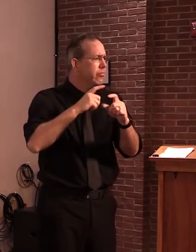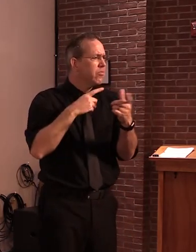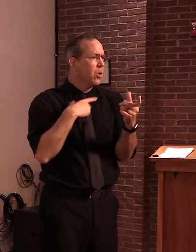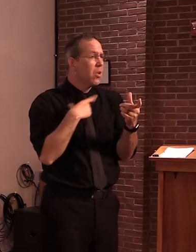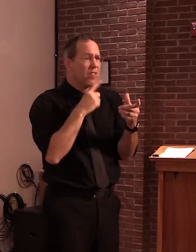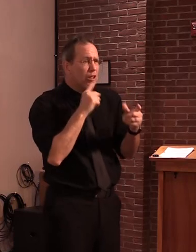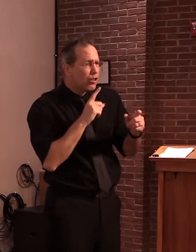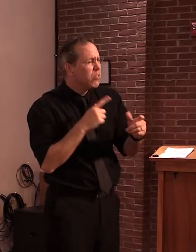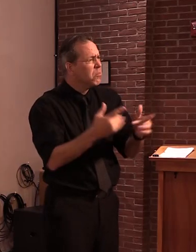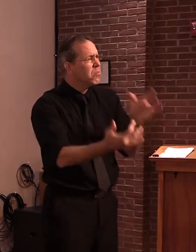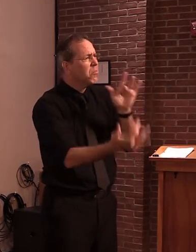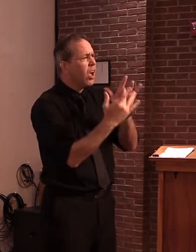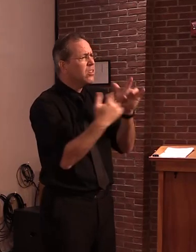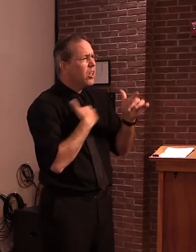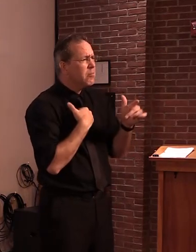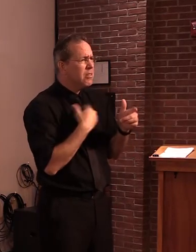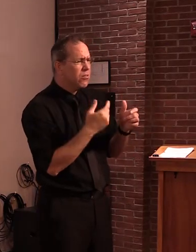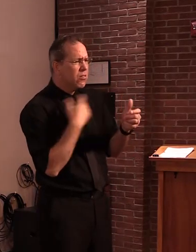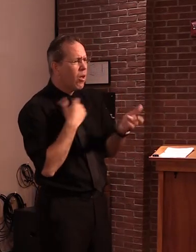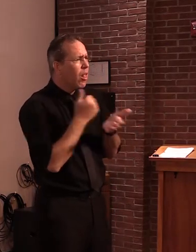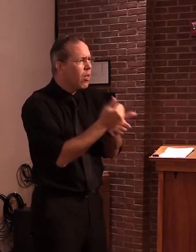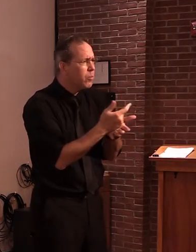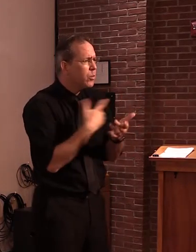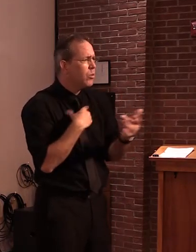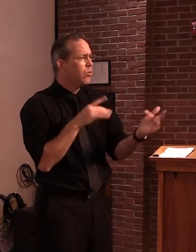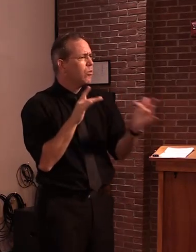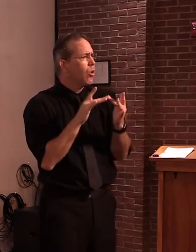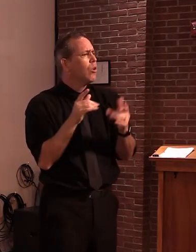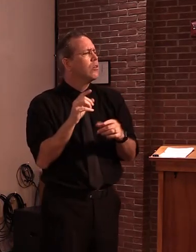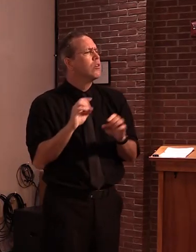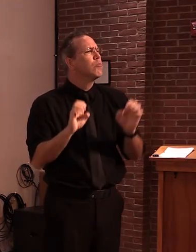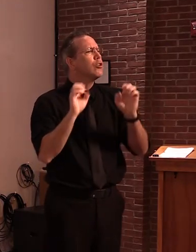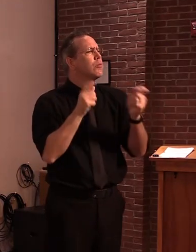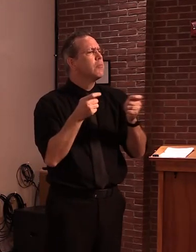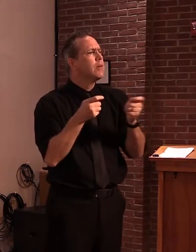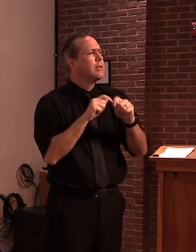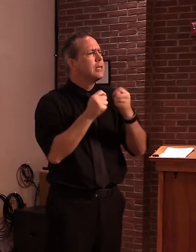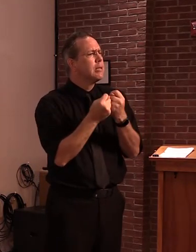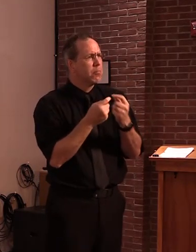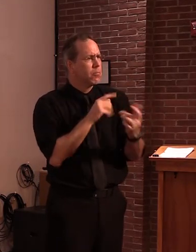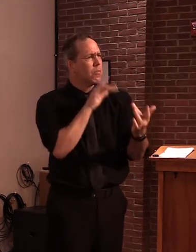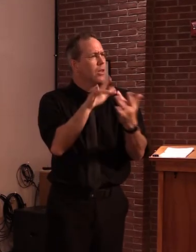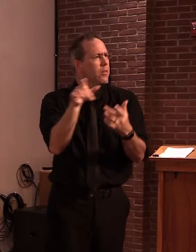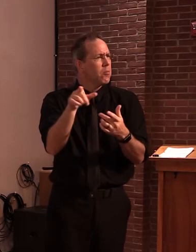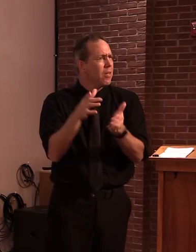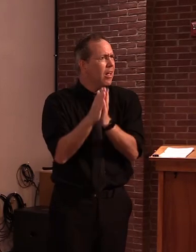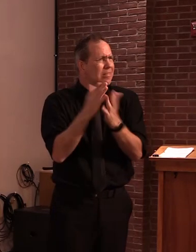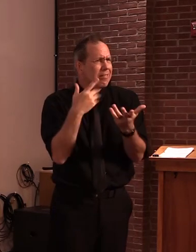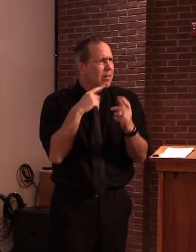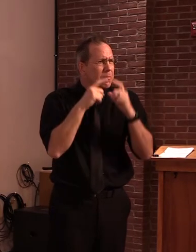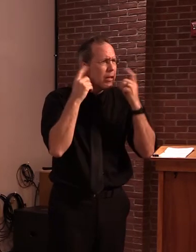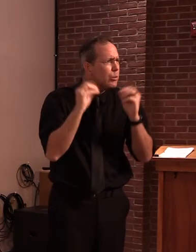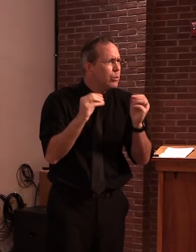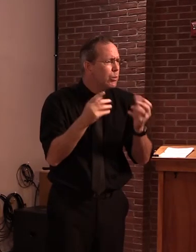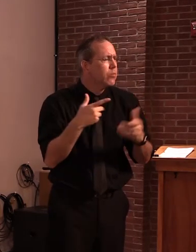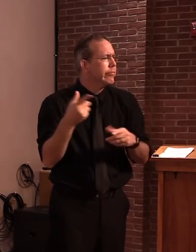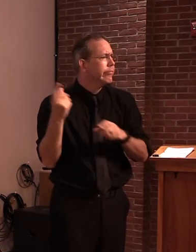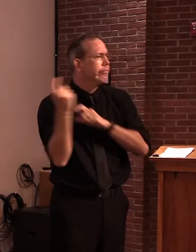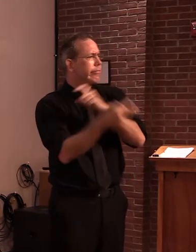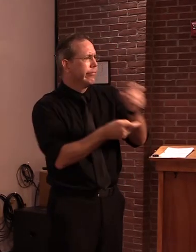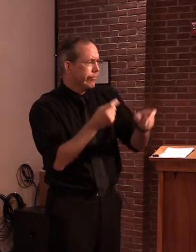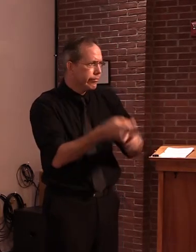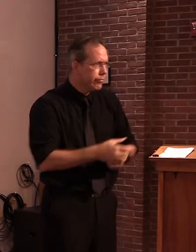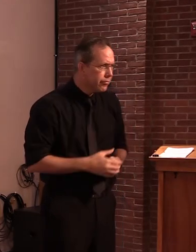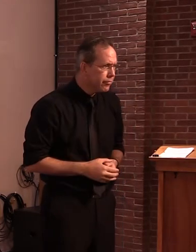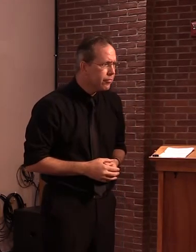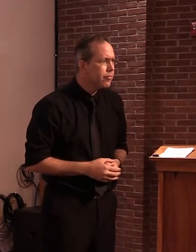and call the emergency management department here in our division here in at the state level, and we'll